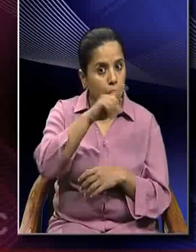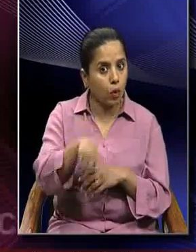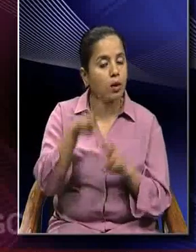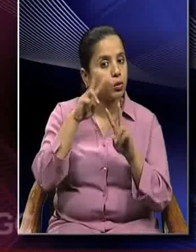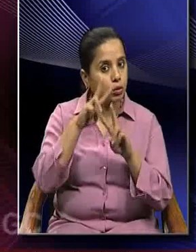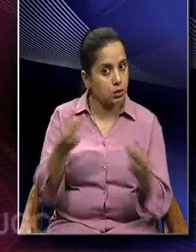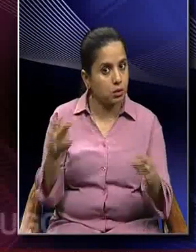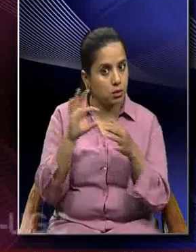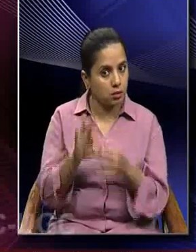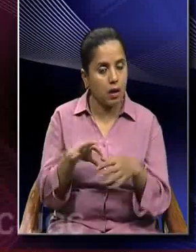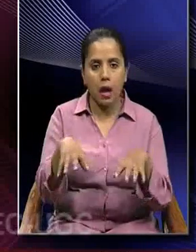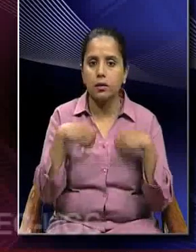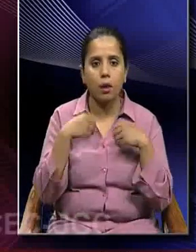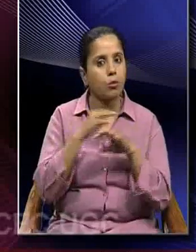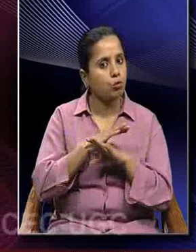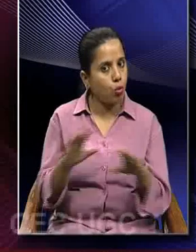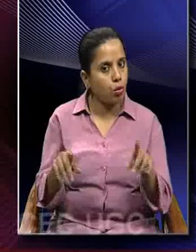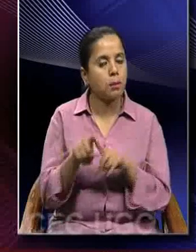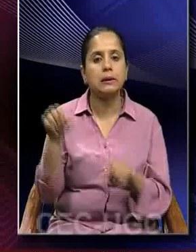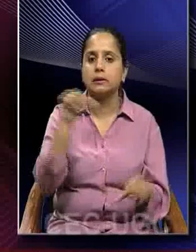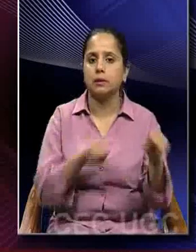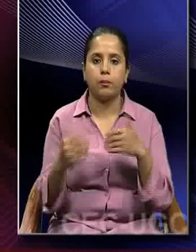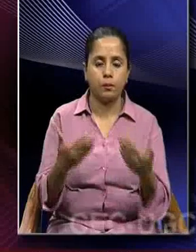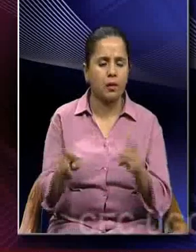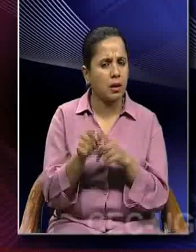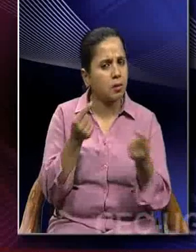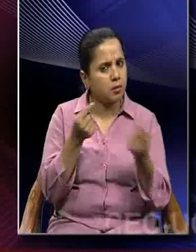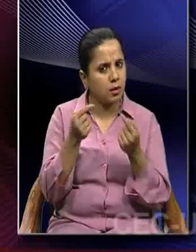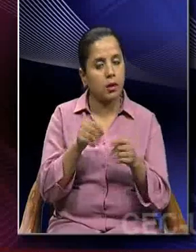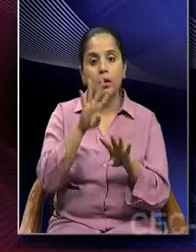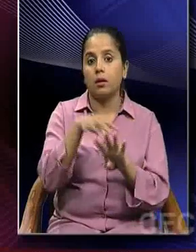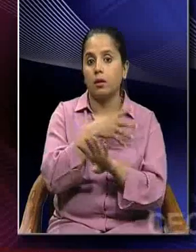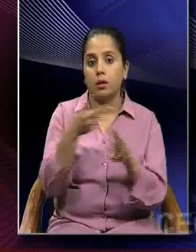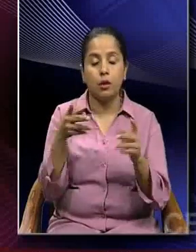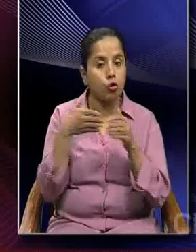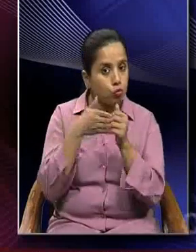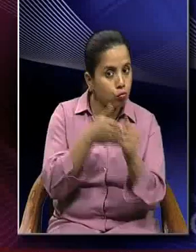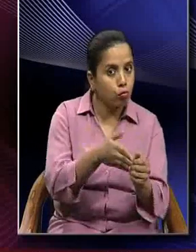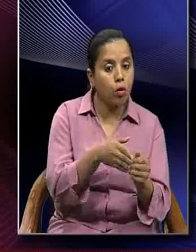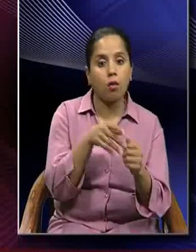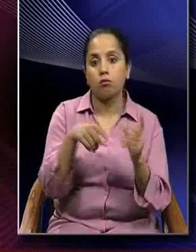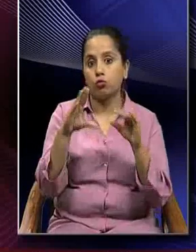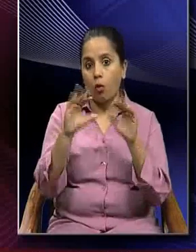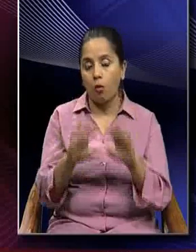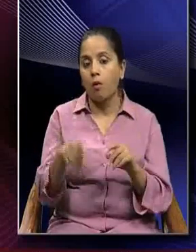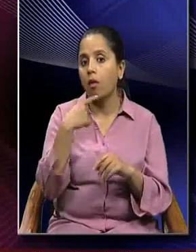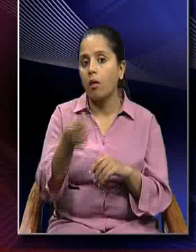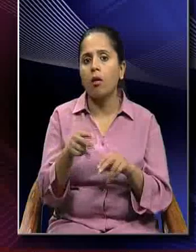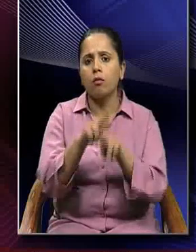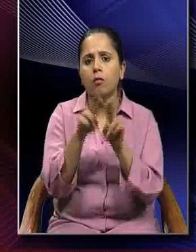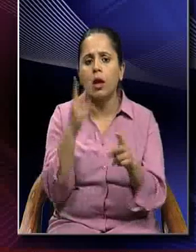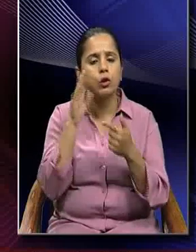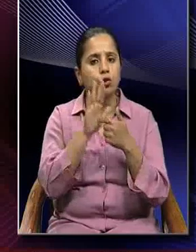is not accepted as scientific. Similarly, statistical softwares do not indicate the fulfillment